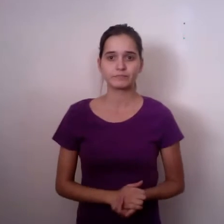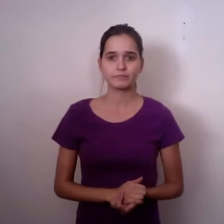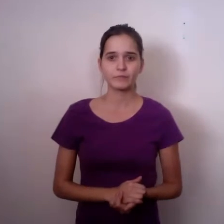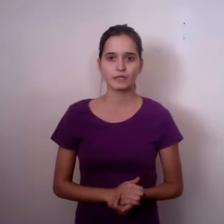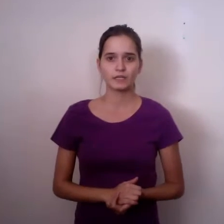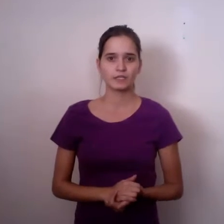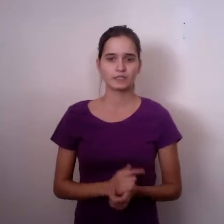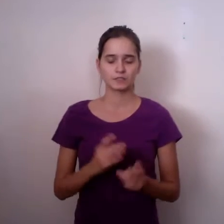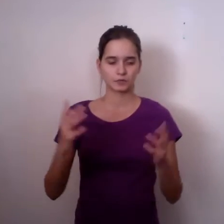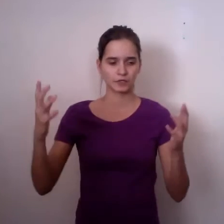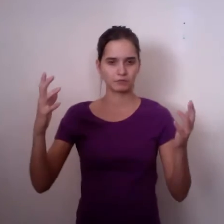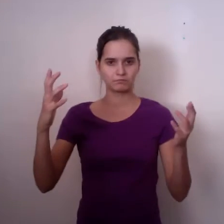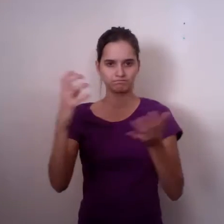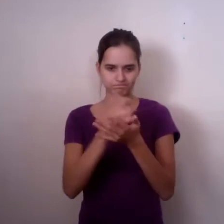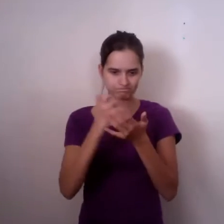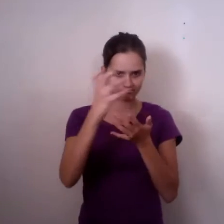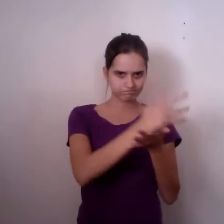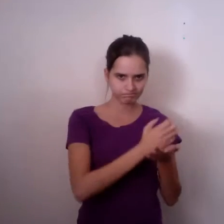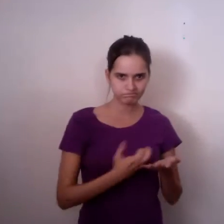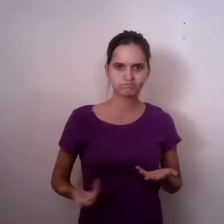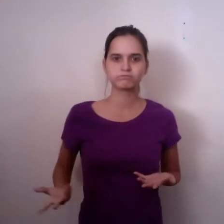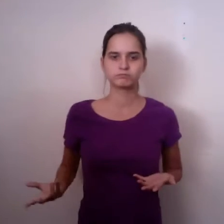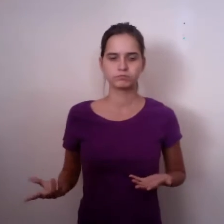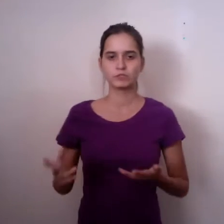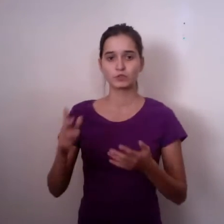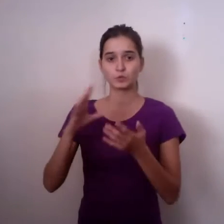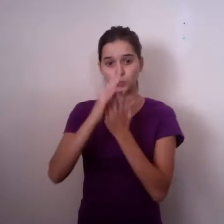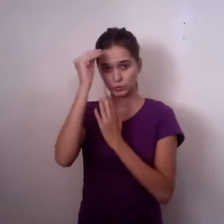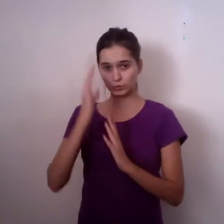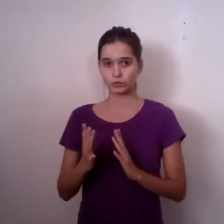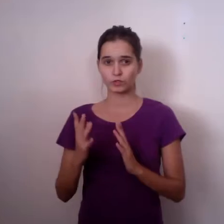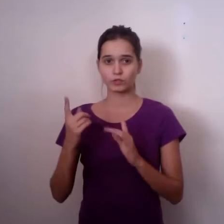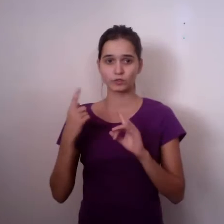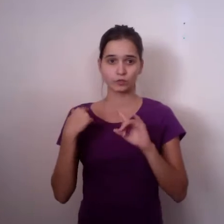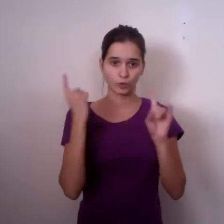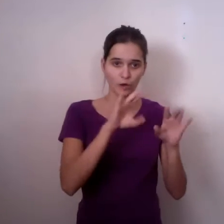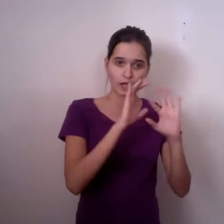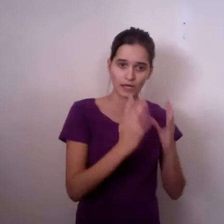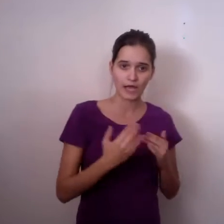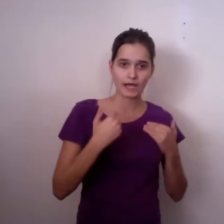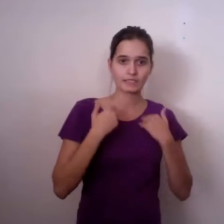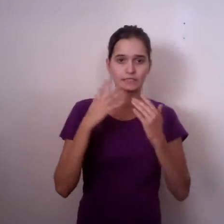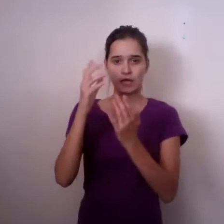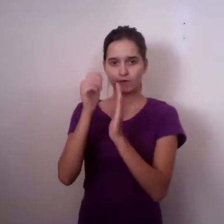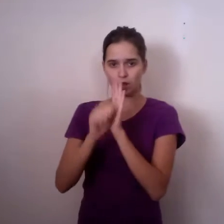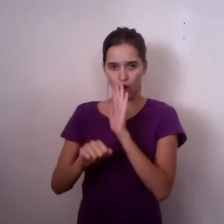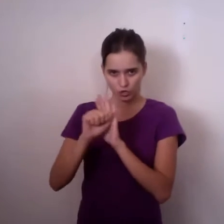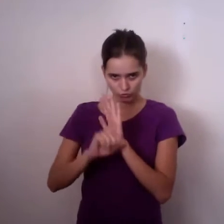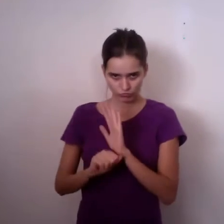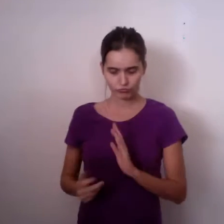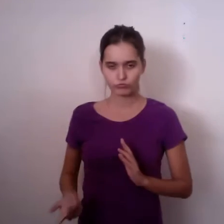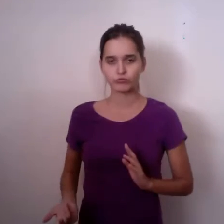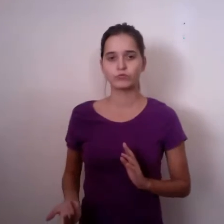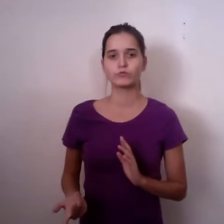their sources. So students usually come to class with an article that they've researched on the topic, and then I have all